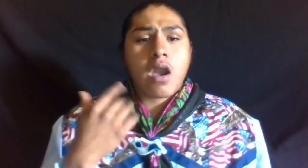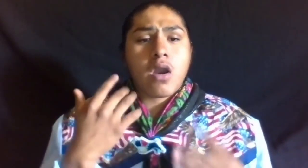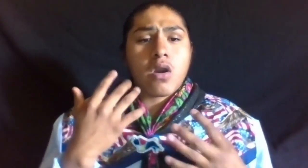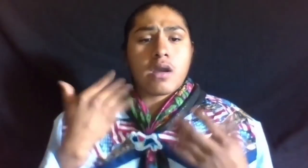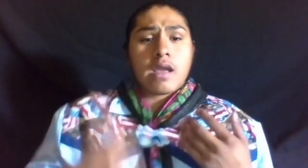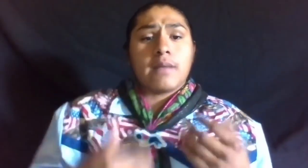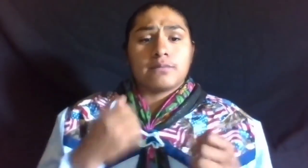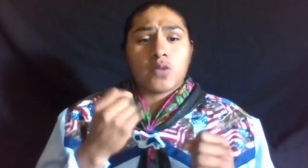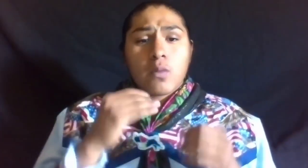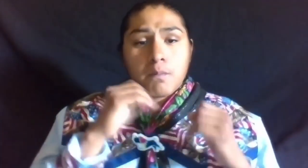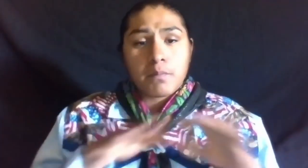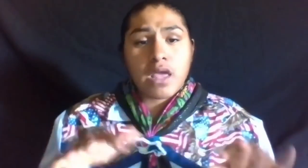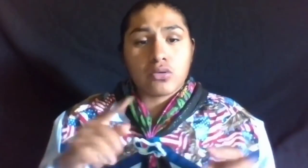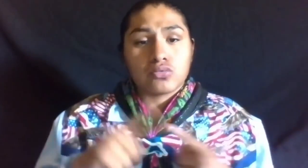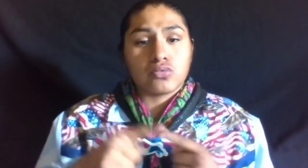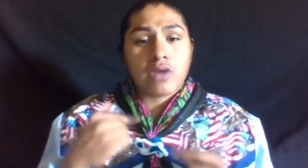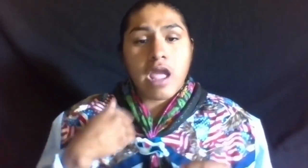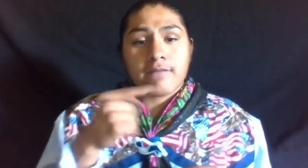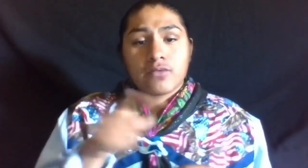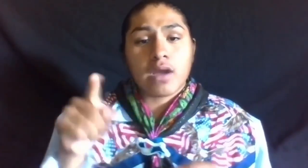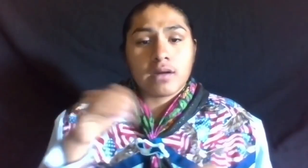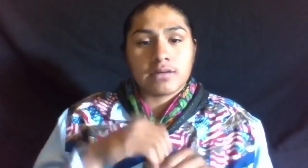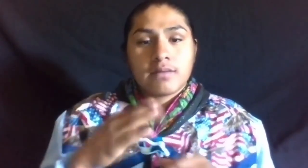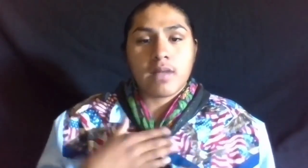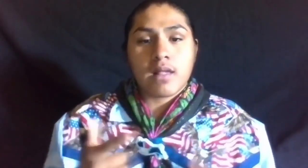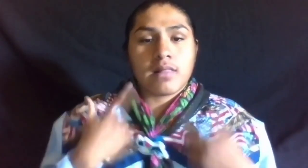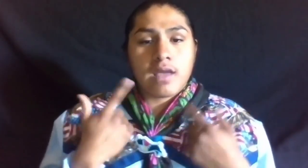I'm so blessed to have you guys all in my life.